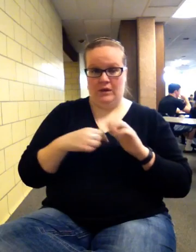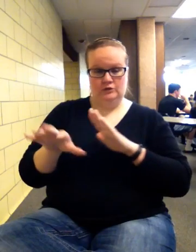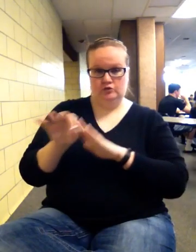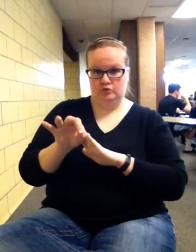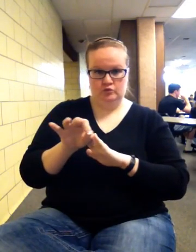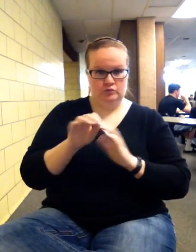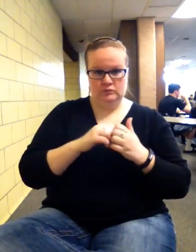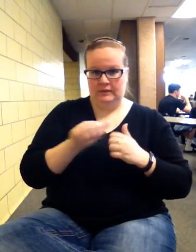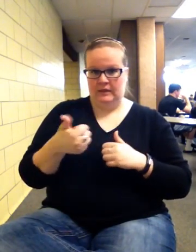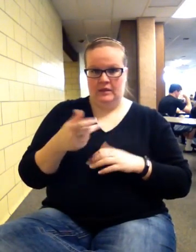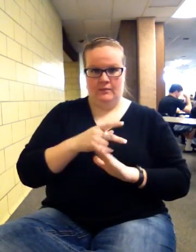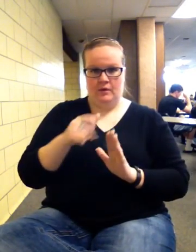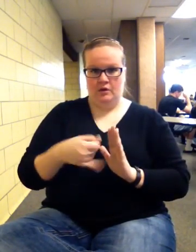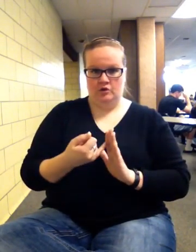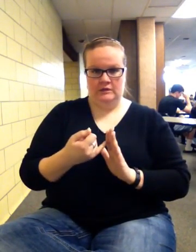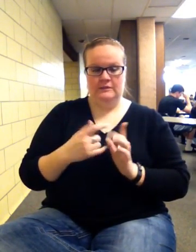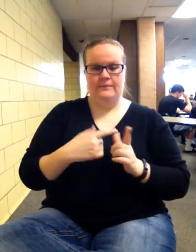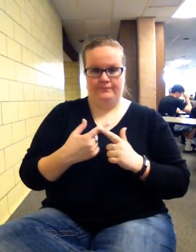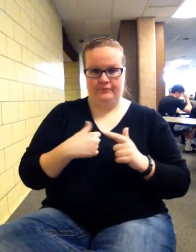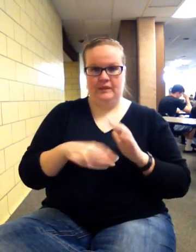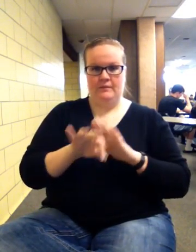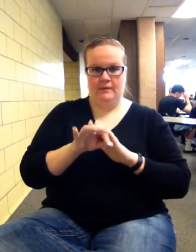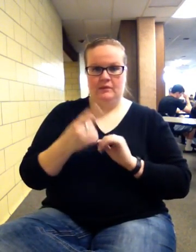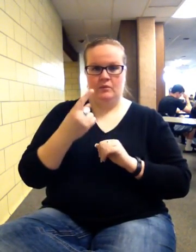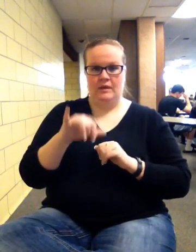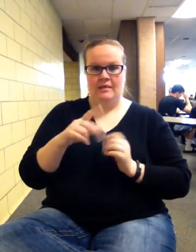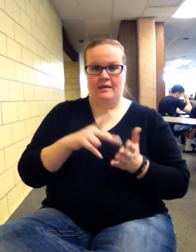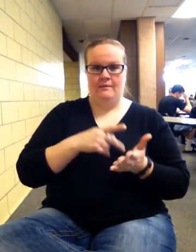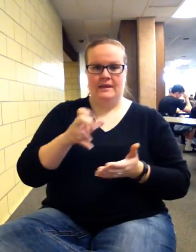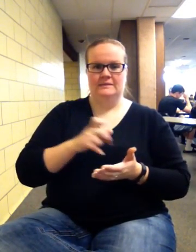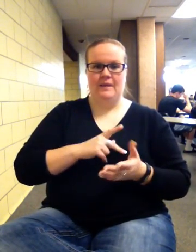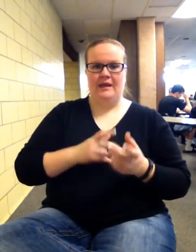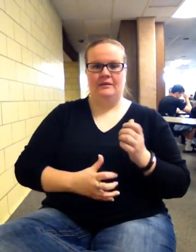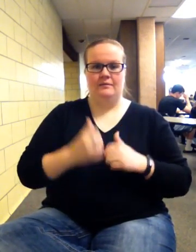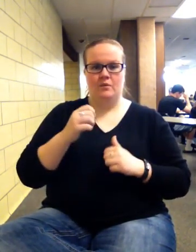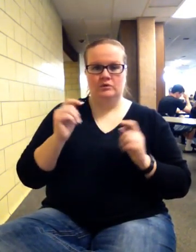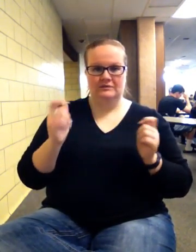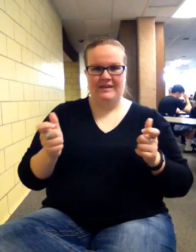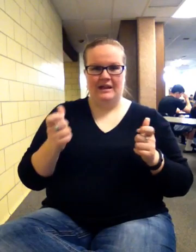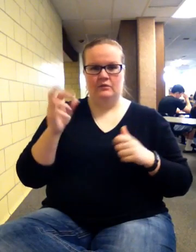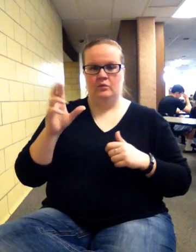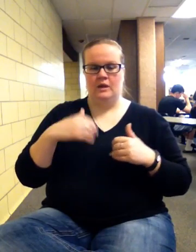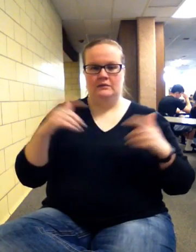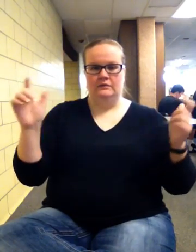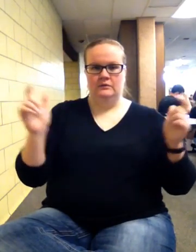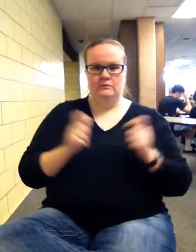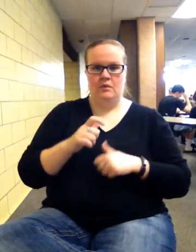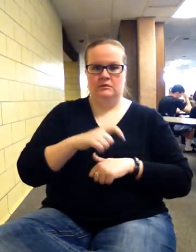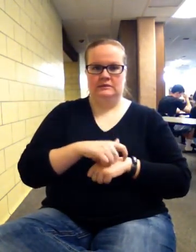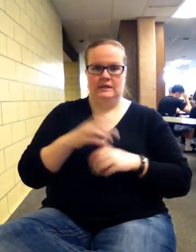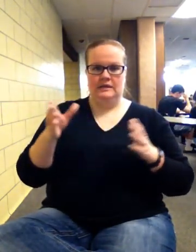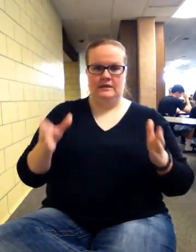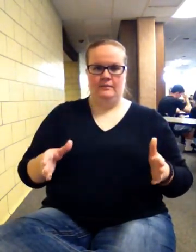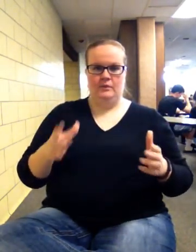projects then is I would choose the one that pays me back the fastest or has the smallest payback period. So that's